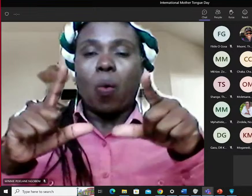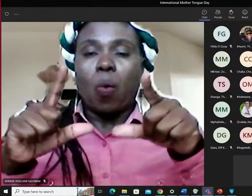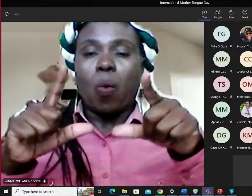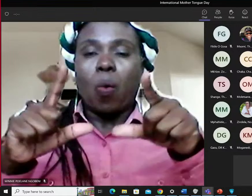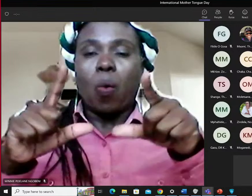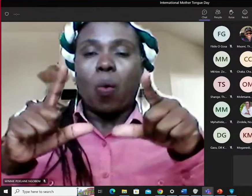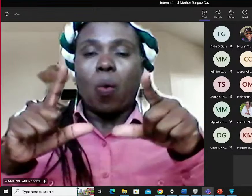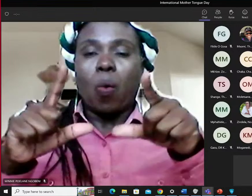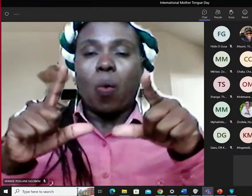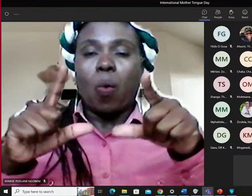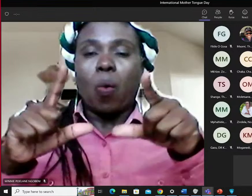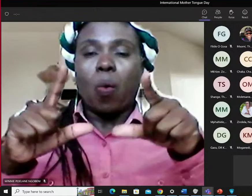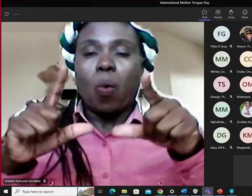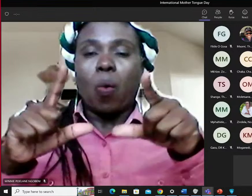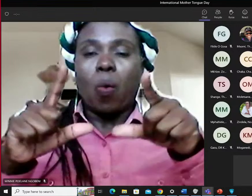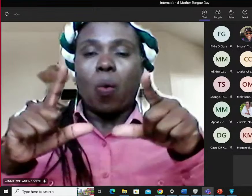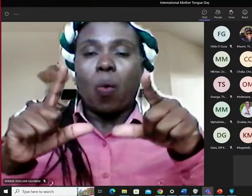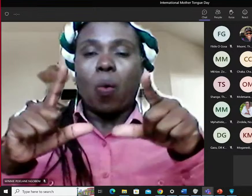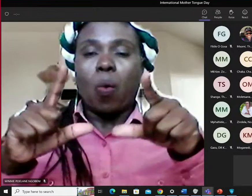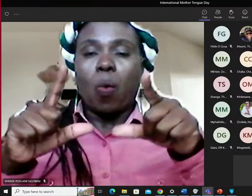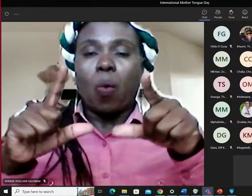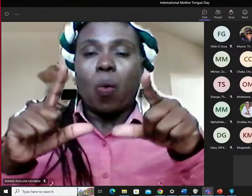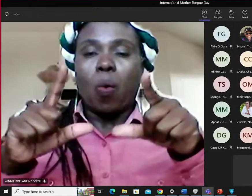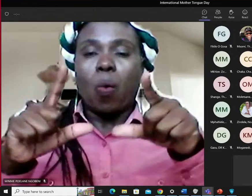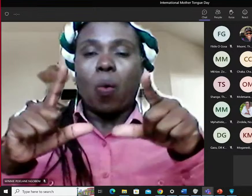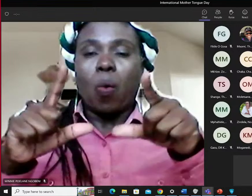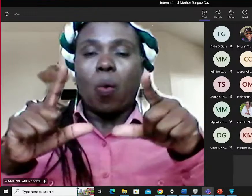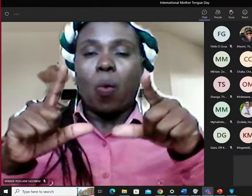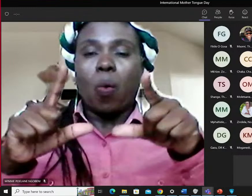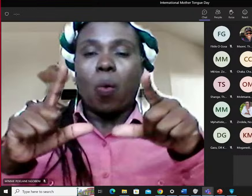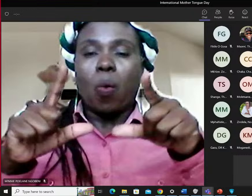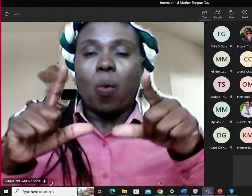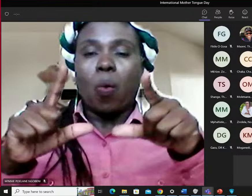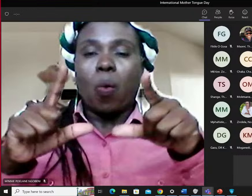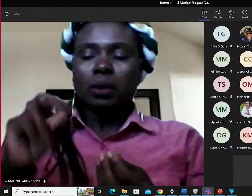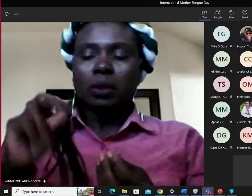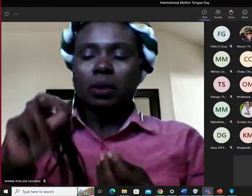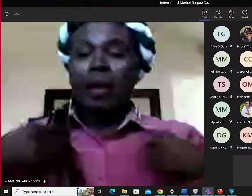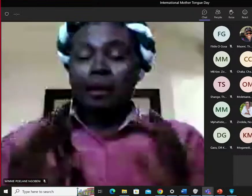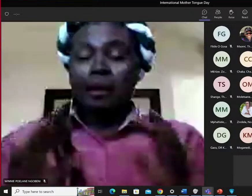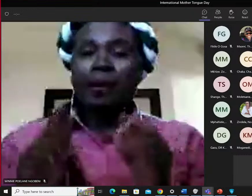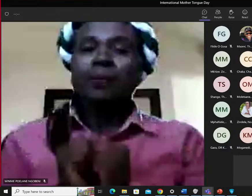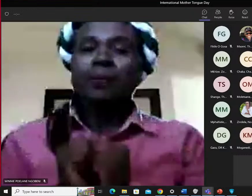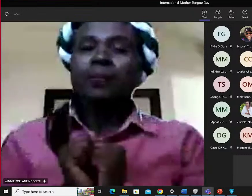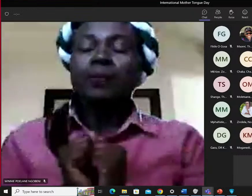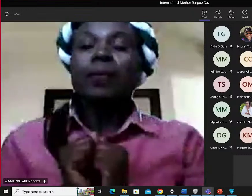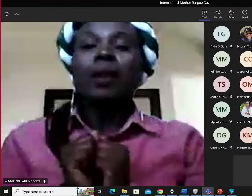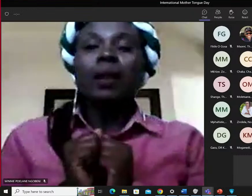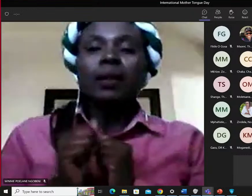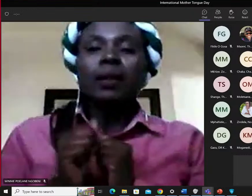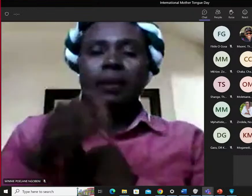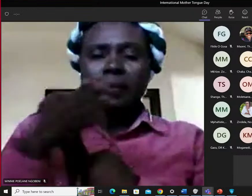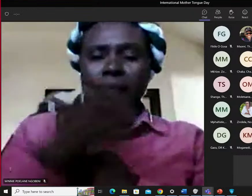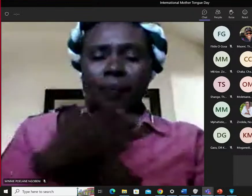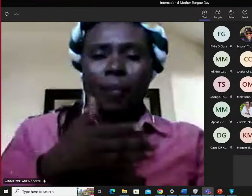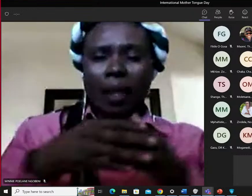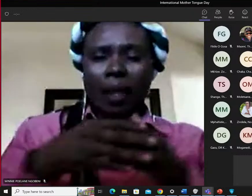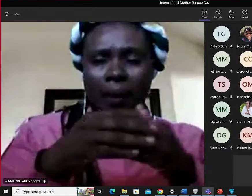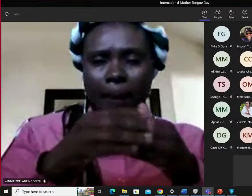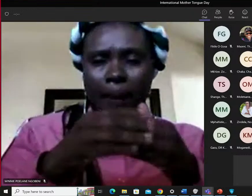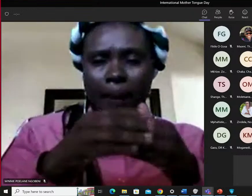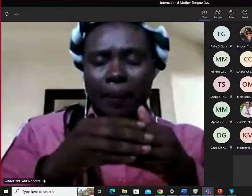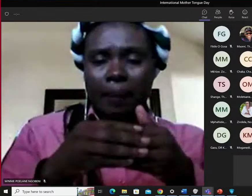South African Language Practitioners Council Act. She is a member of the International Association for Translation